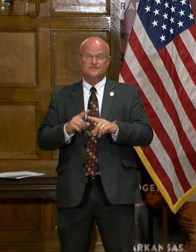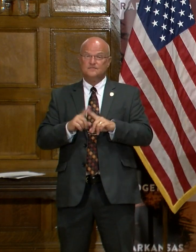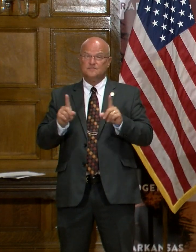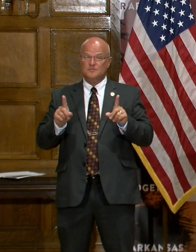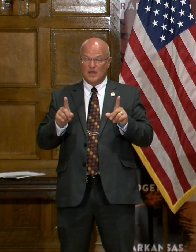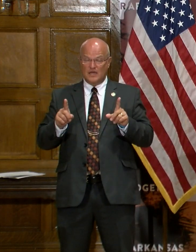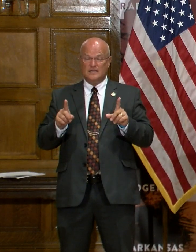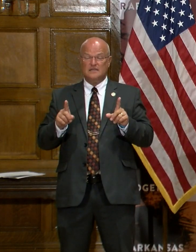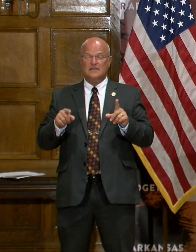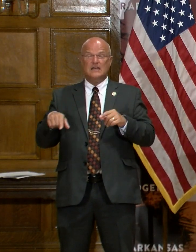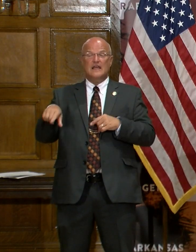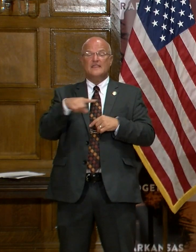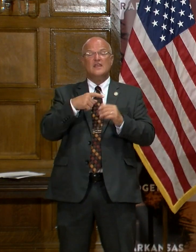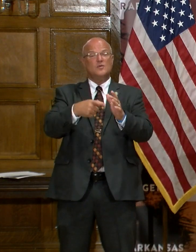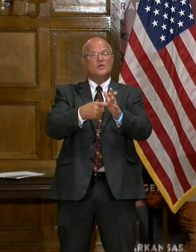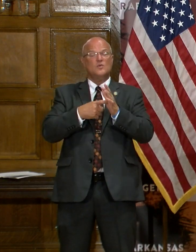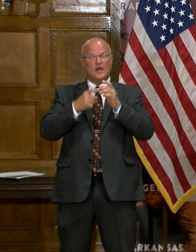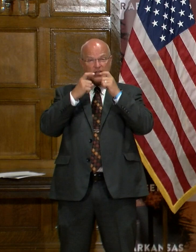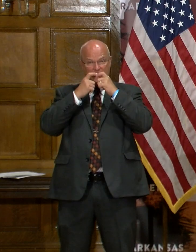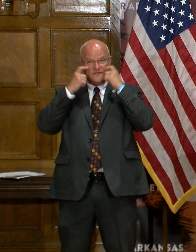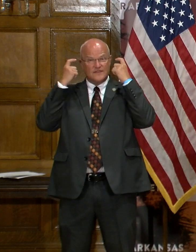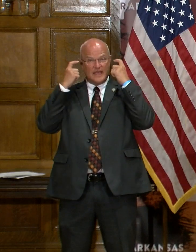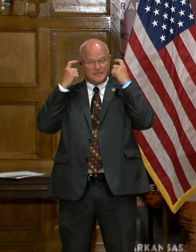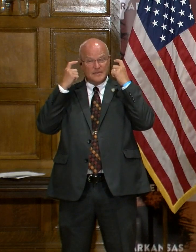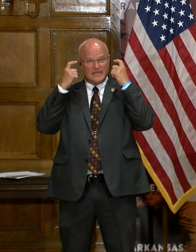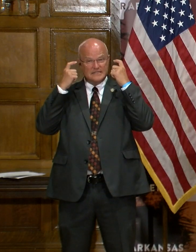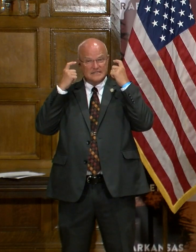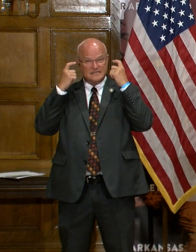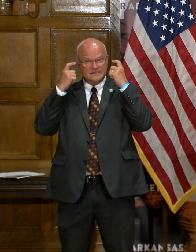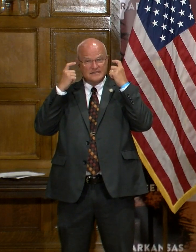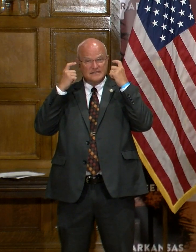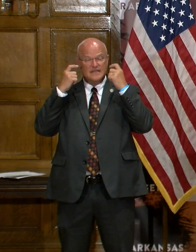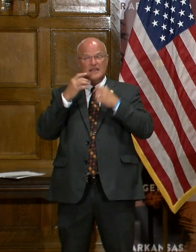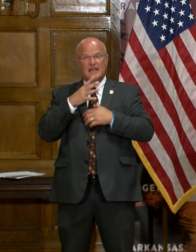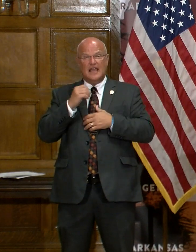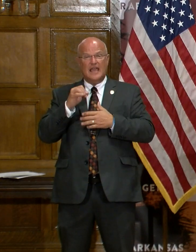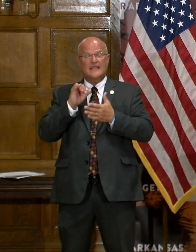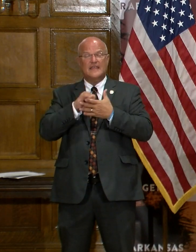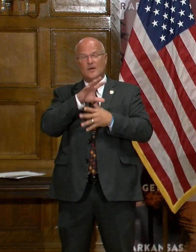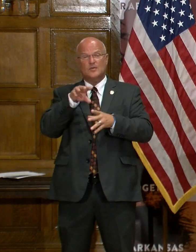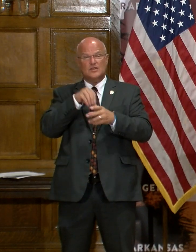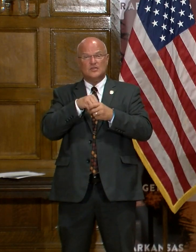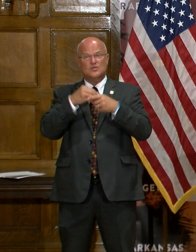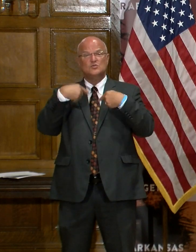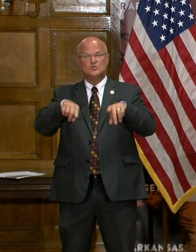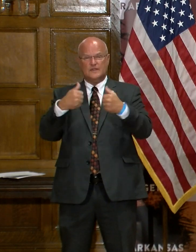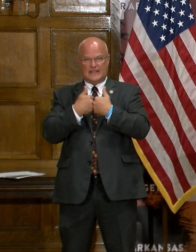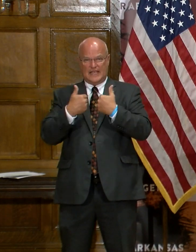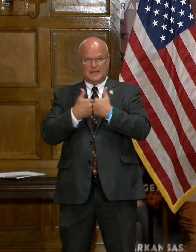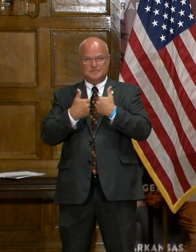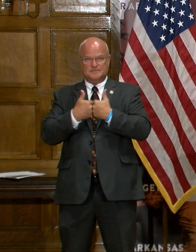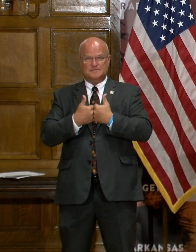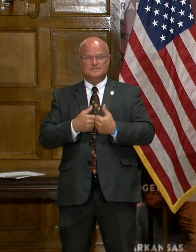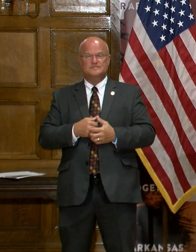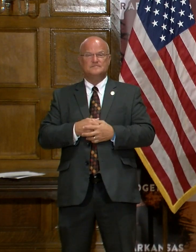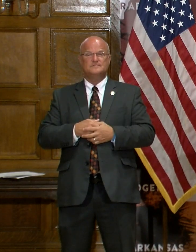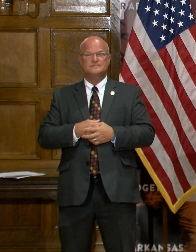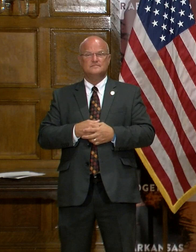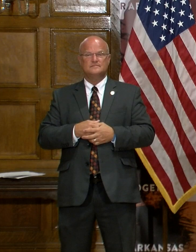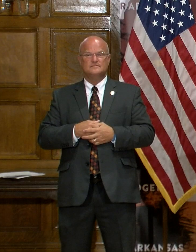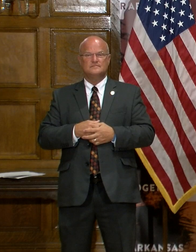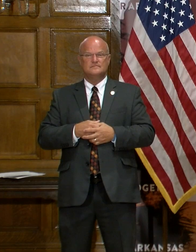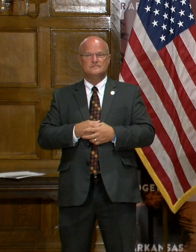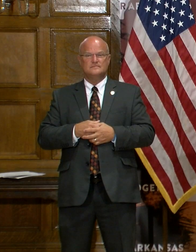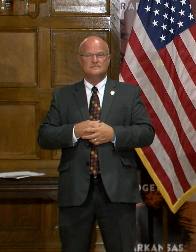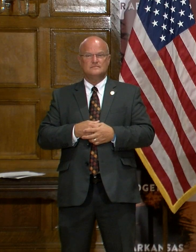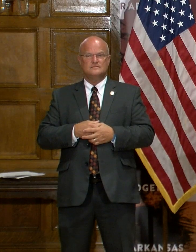but otherwise they are required to wear a mask, and that would include during the game. Players, the